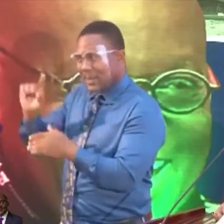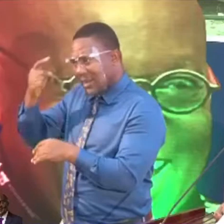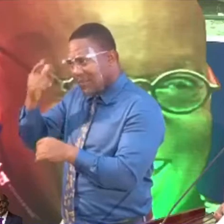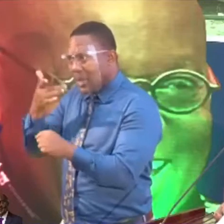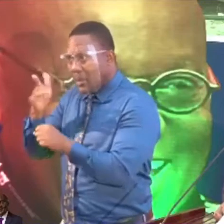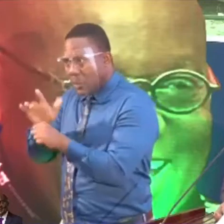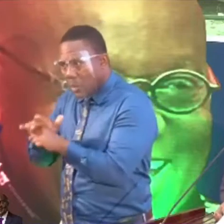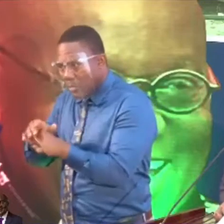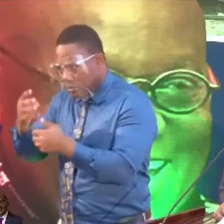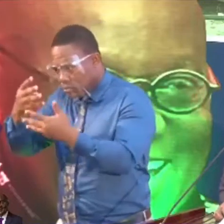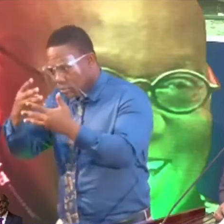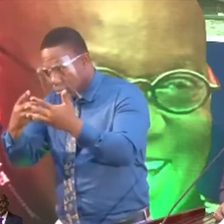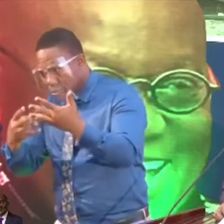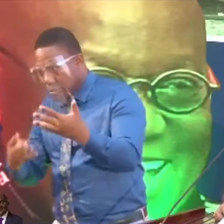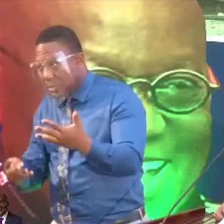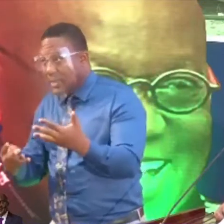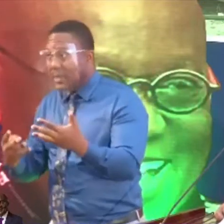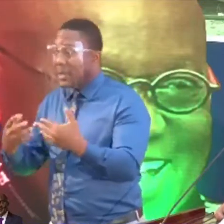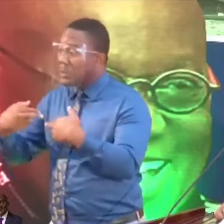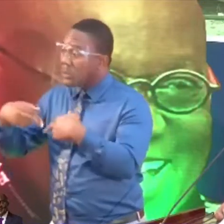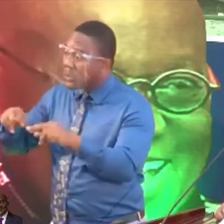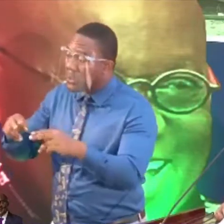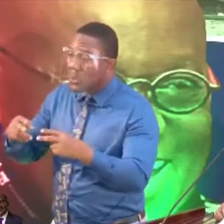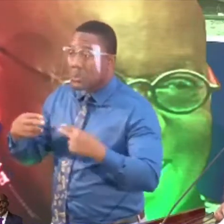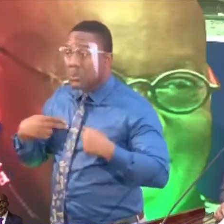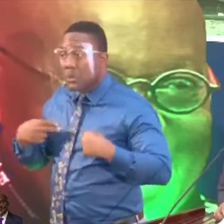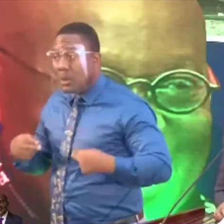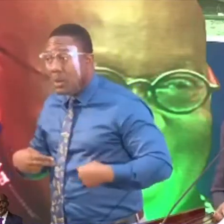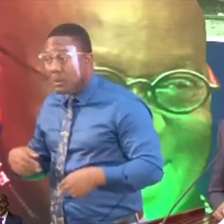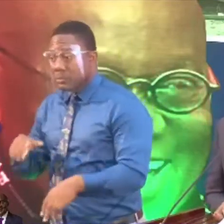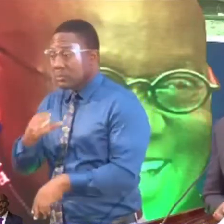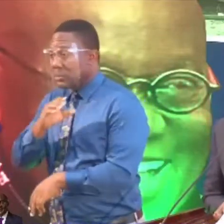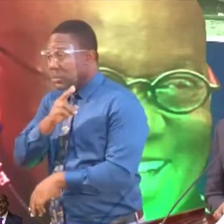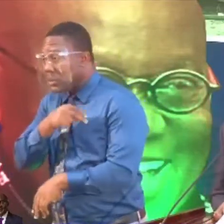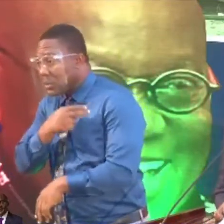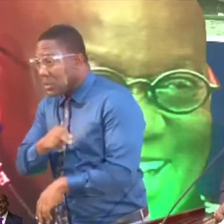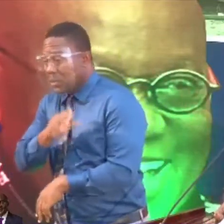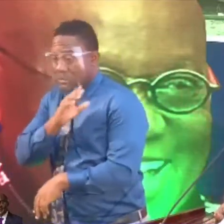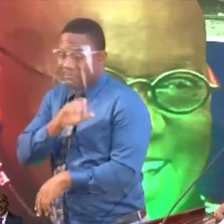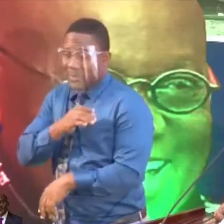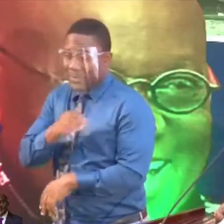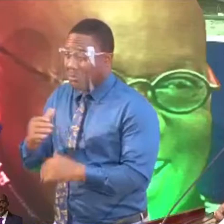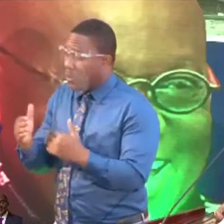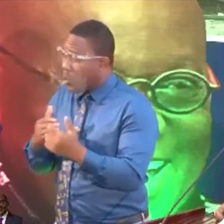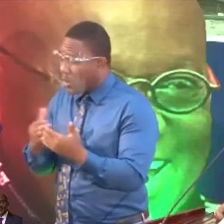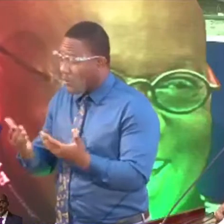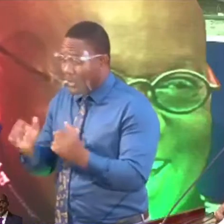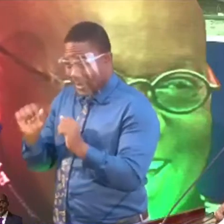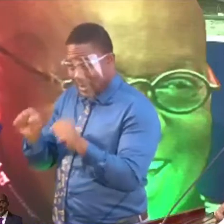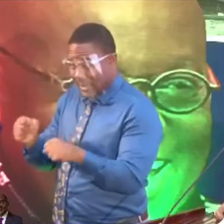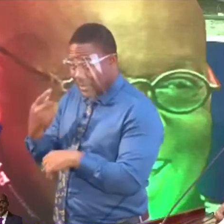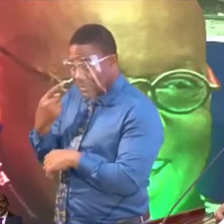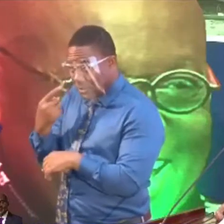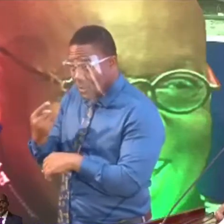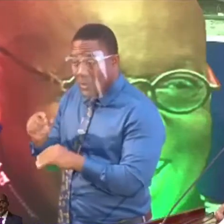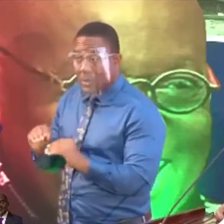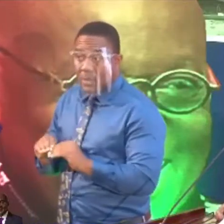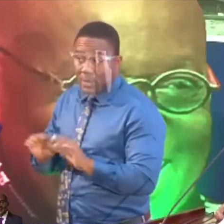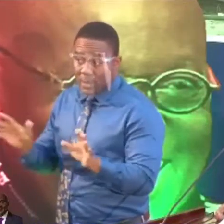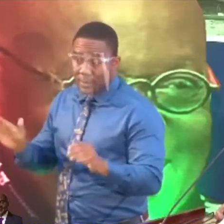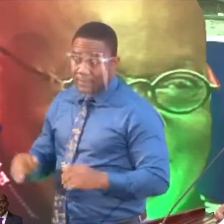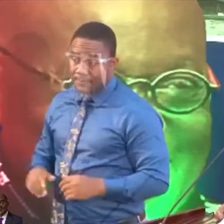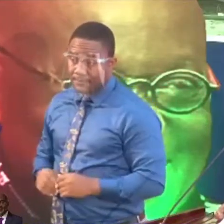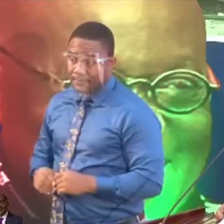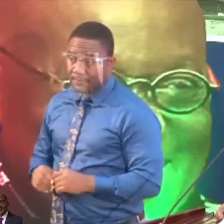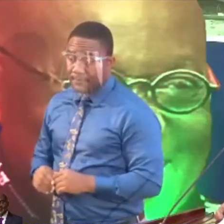and also infrastructure projects. It will enhance transparency and accountability in governance. It will